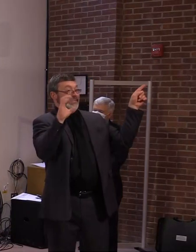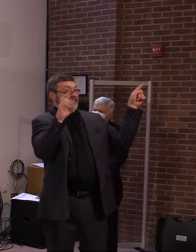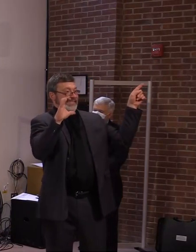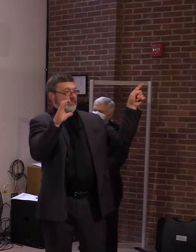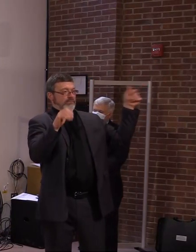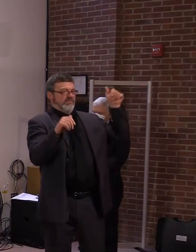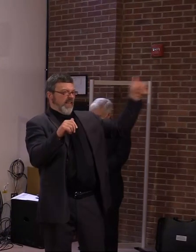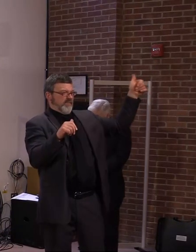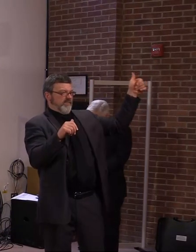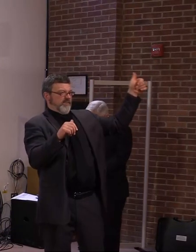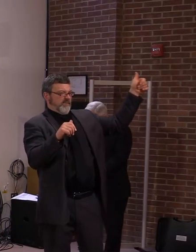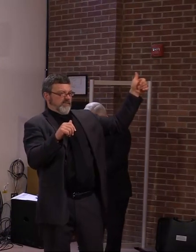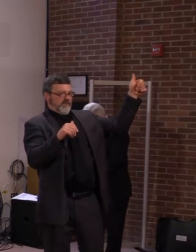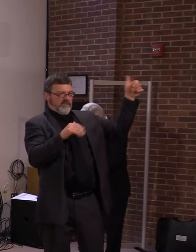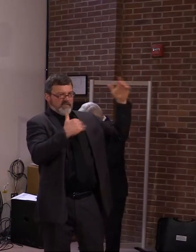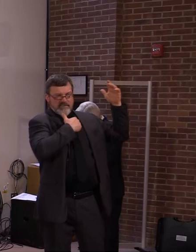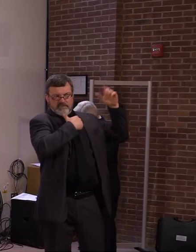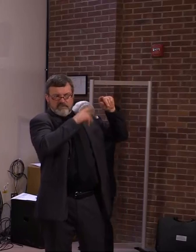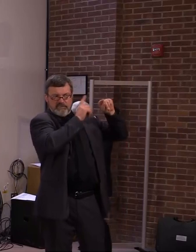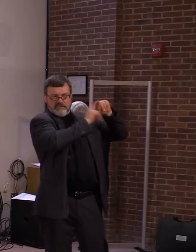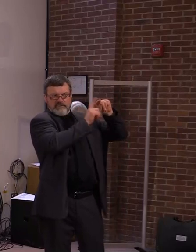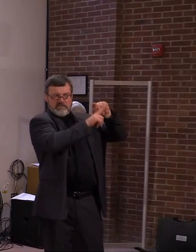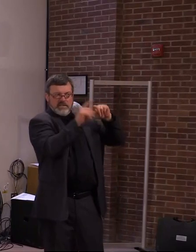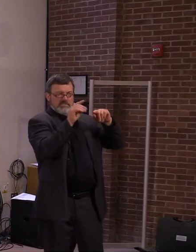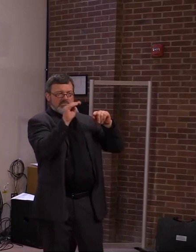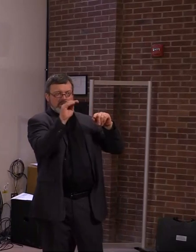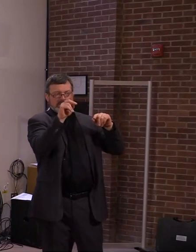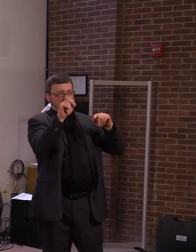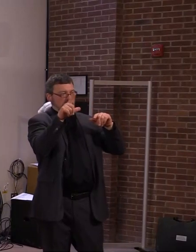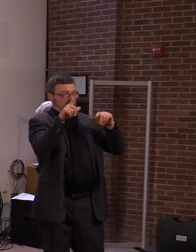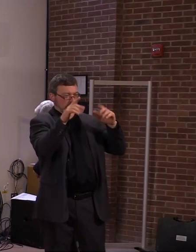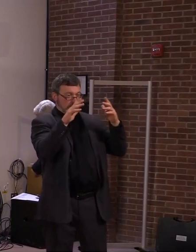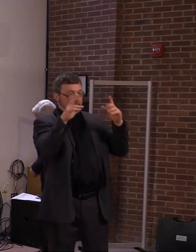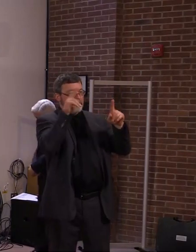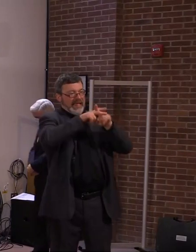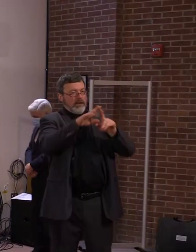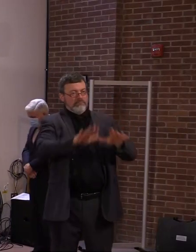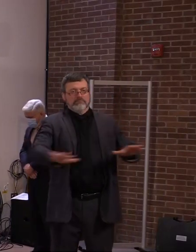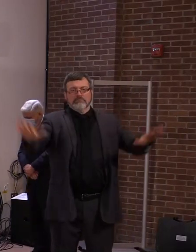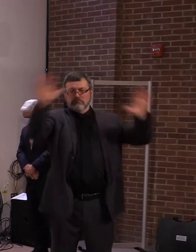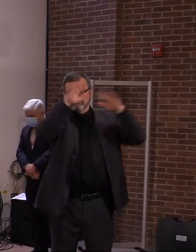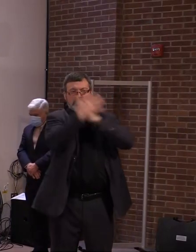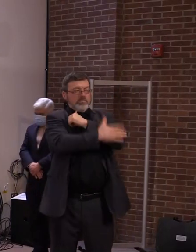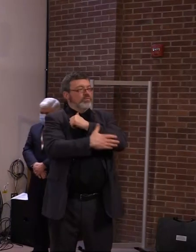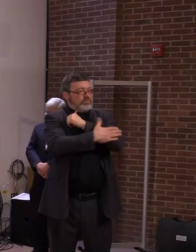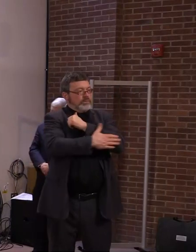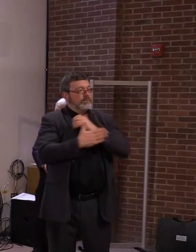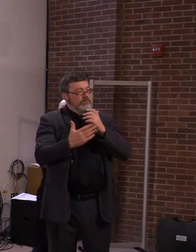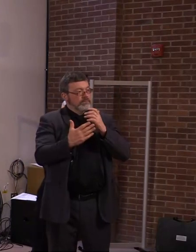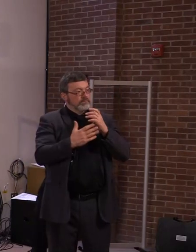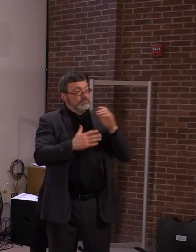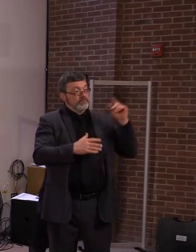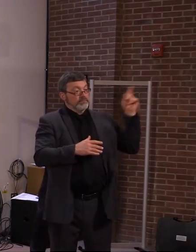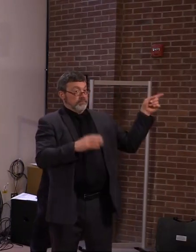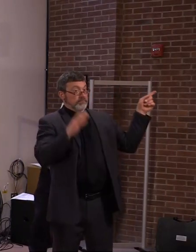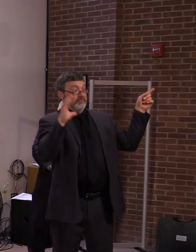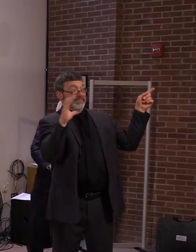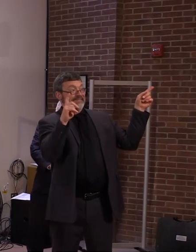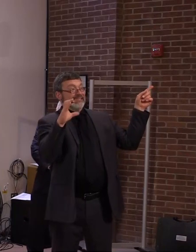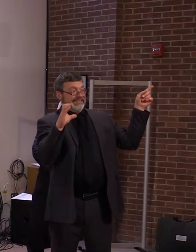sampling that they do across the entire country, every state. Their results continue to show